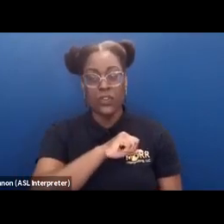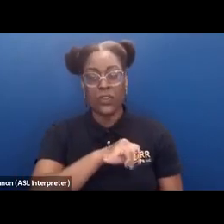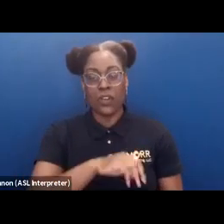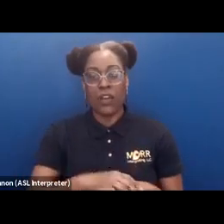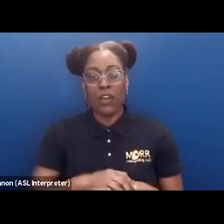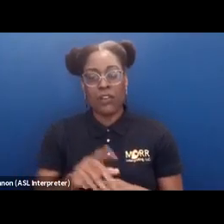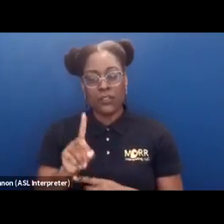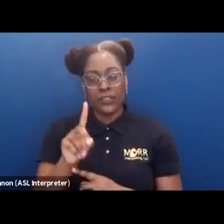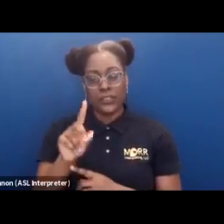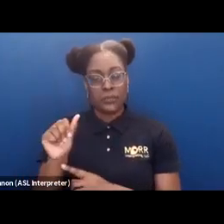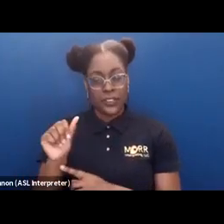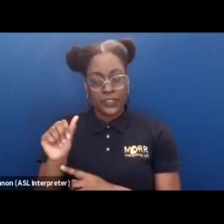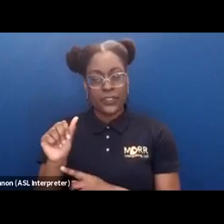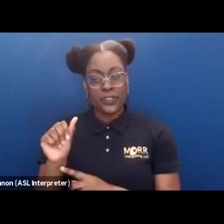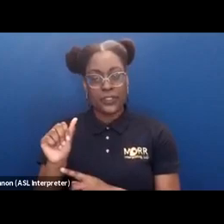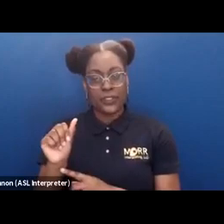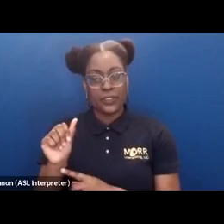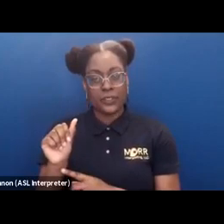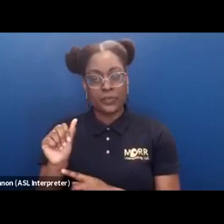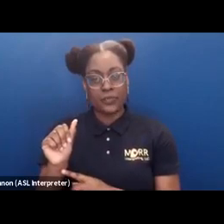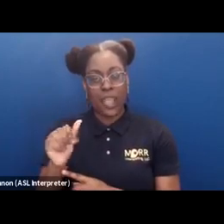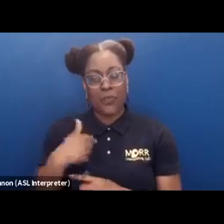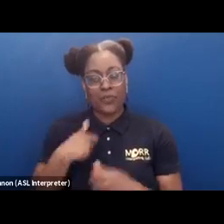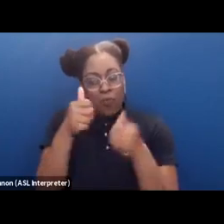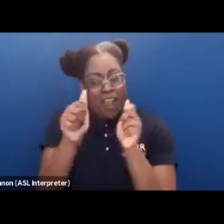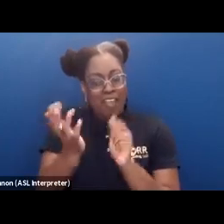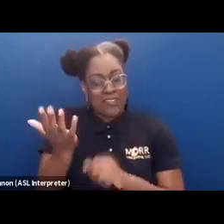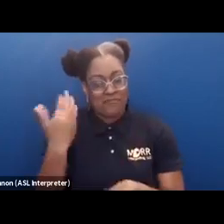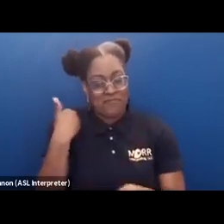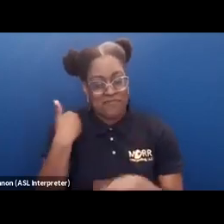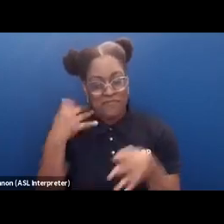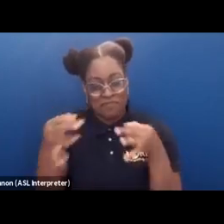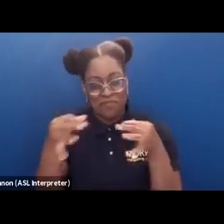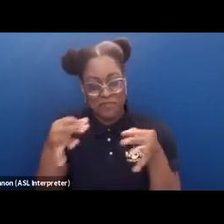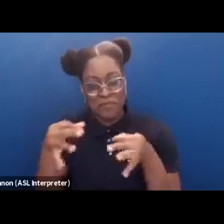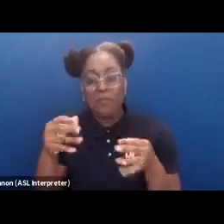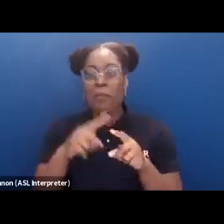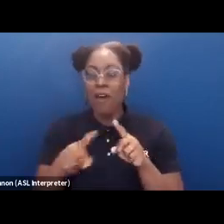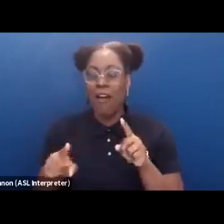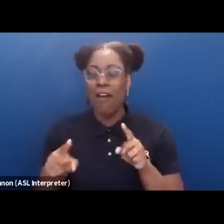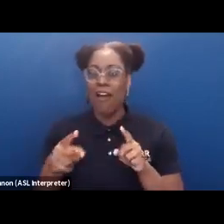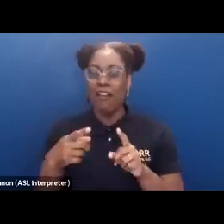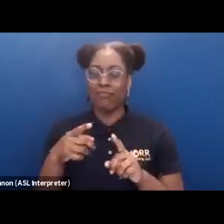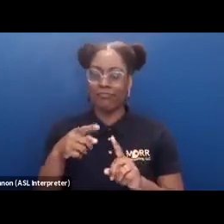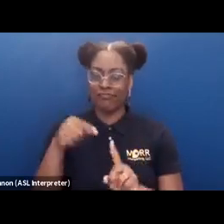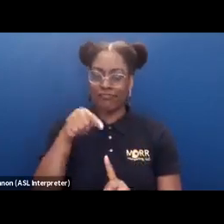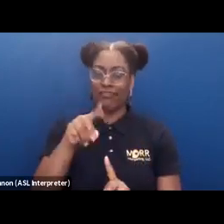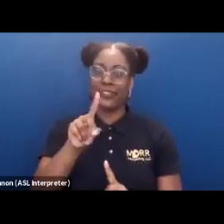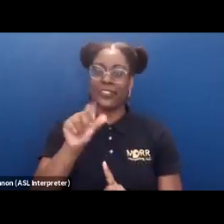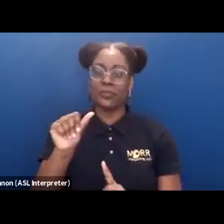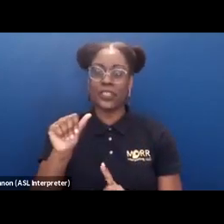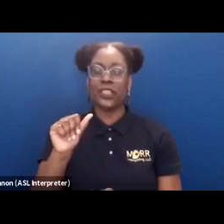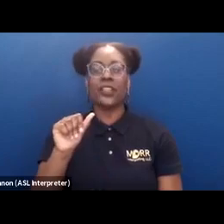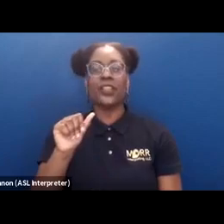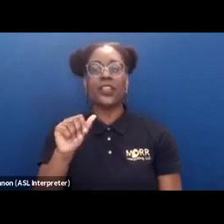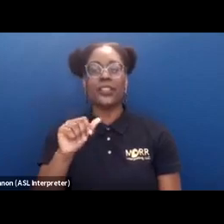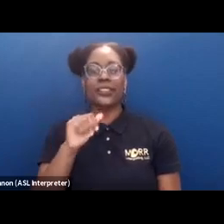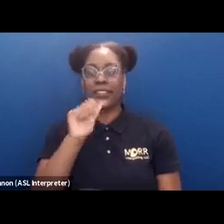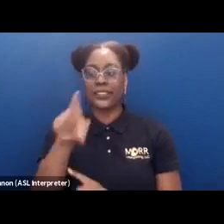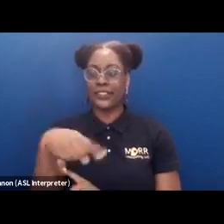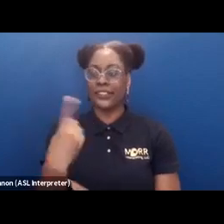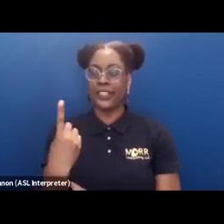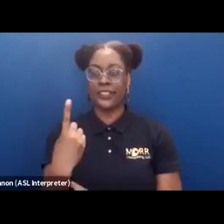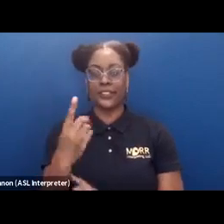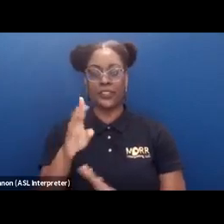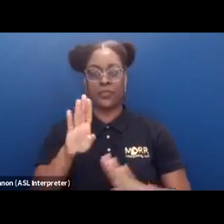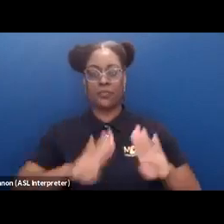disability is kind of what I said, I was trying to explain earlier, that disability is not just